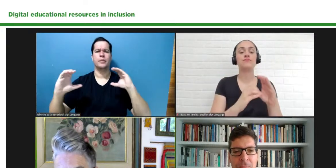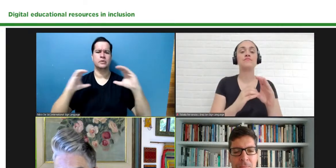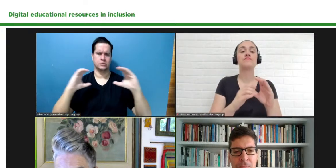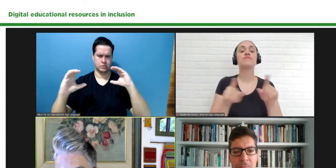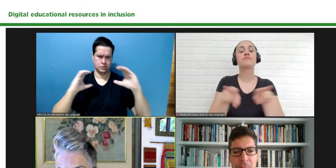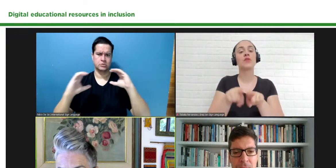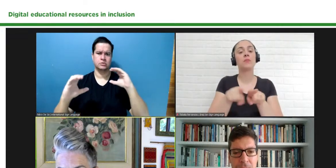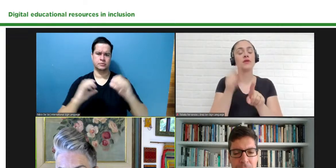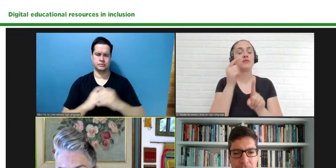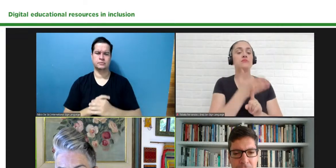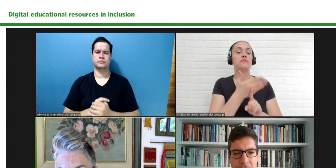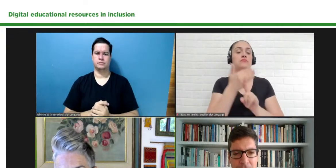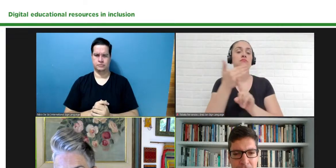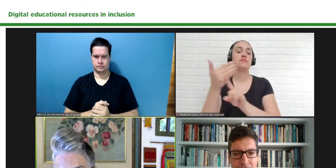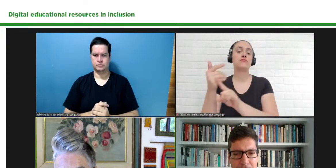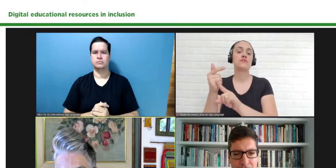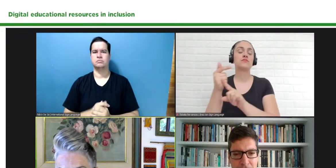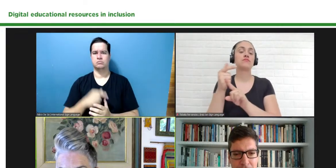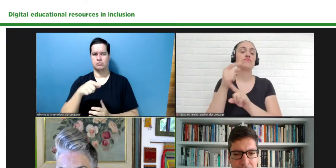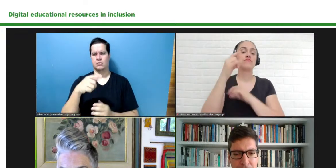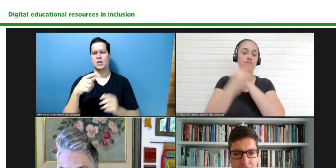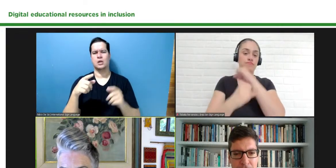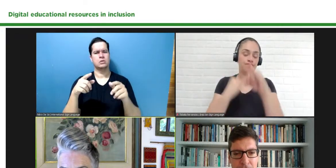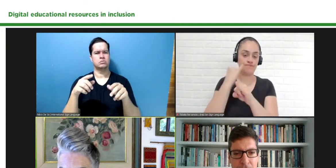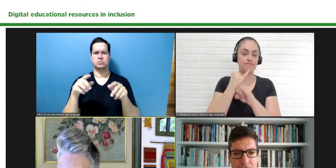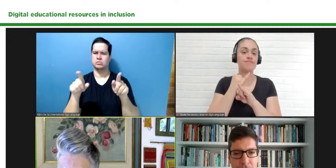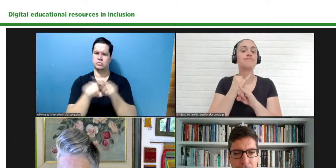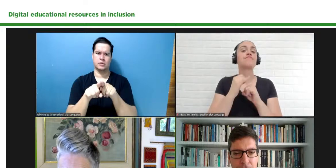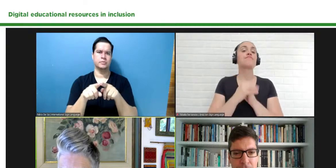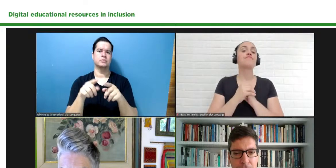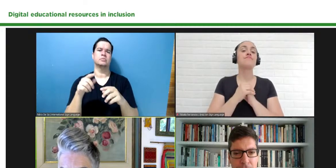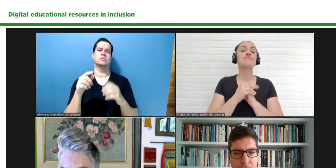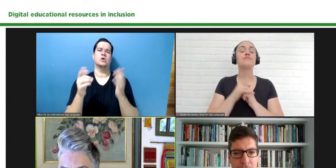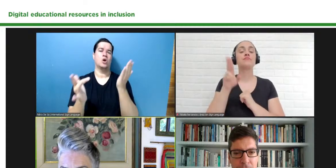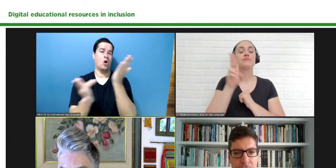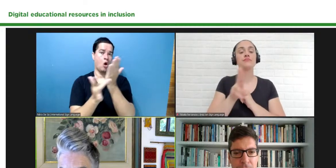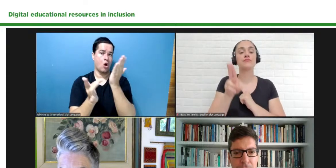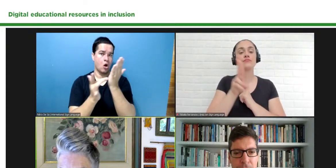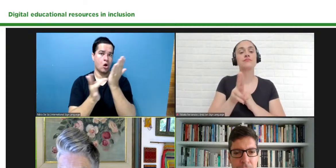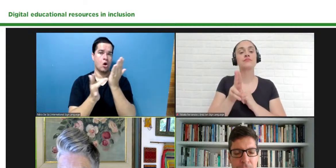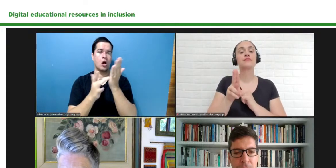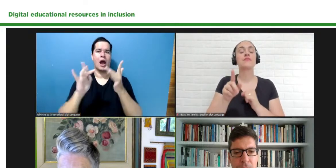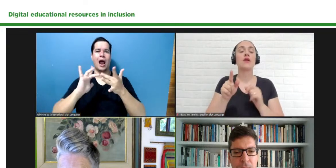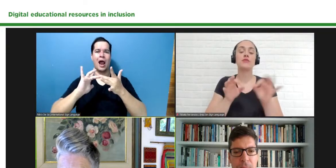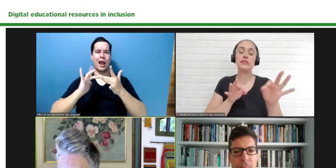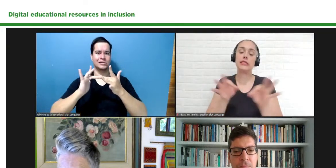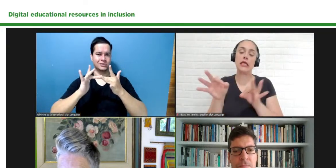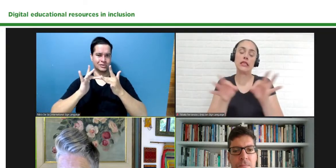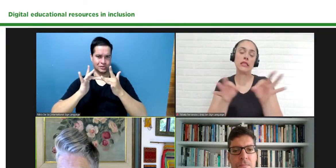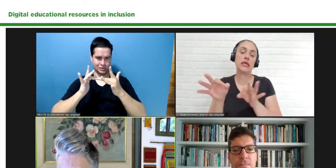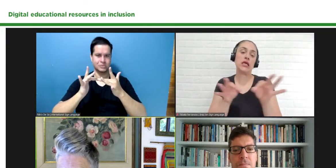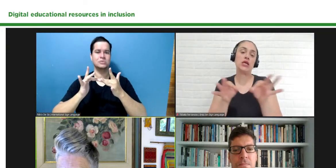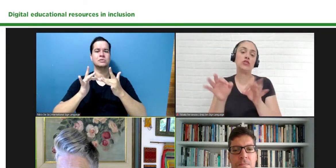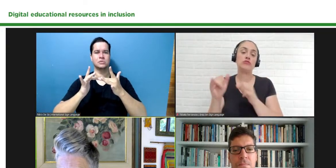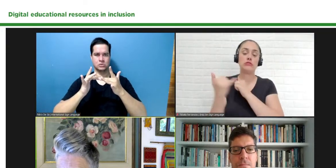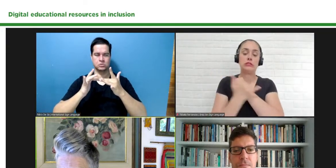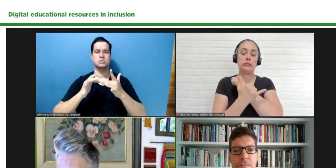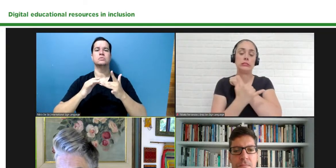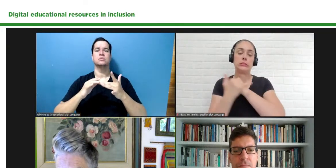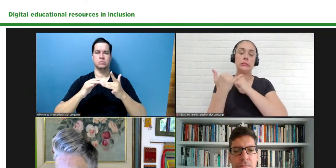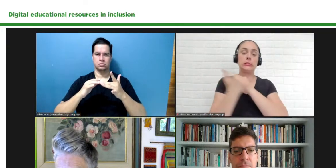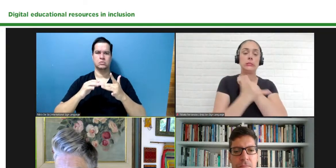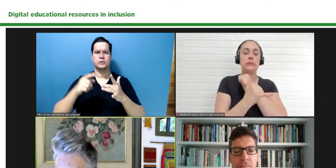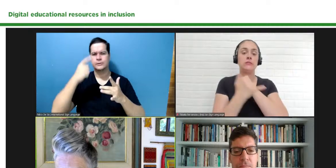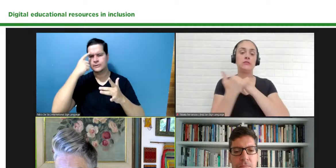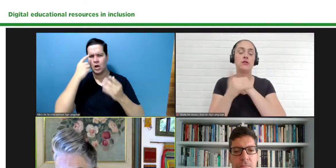technology solutions in performing arts, in reading strategies, in education